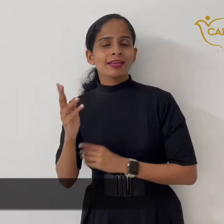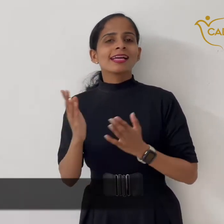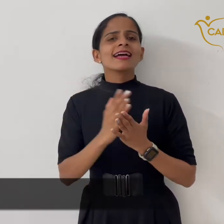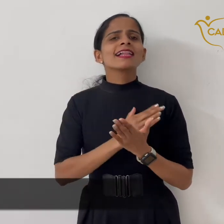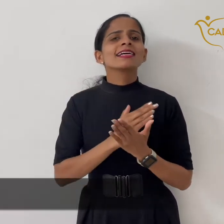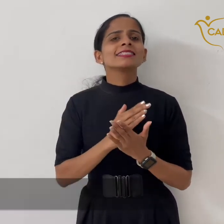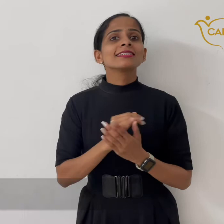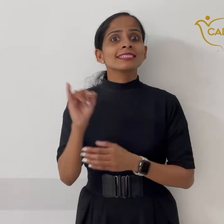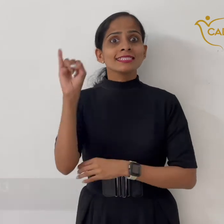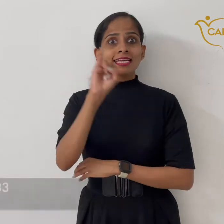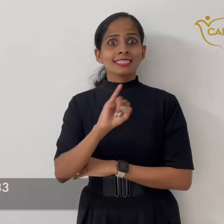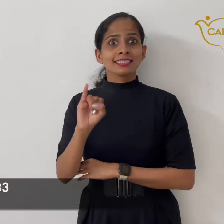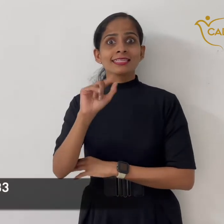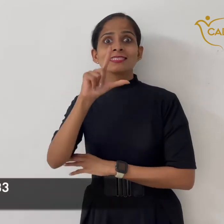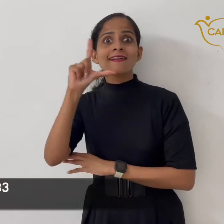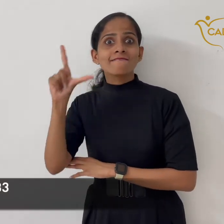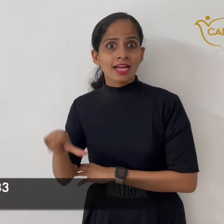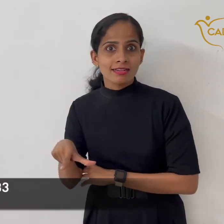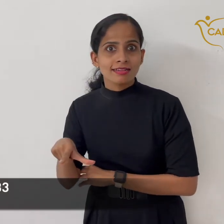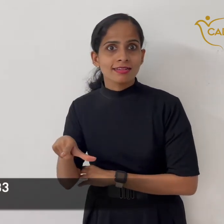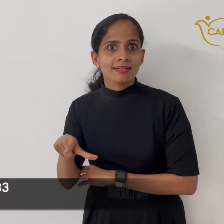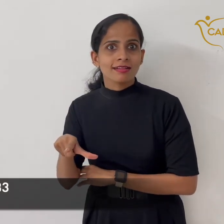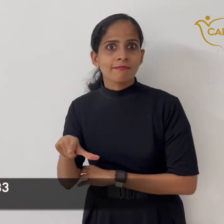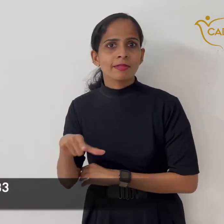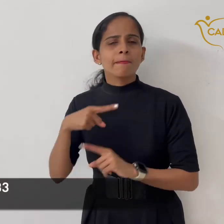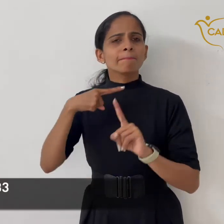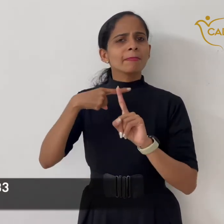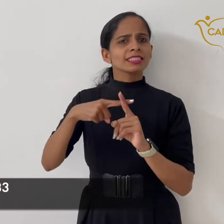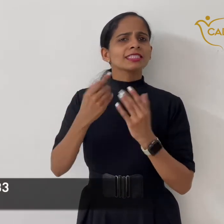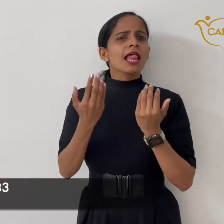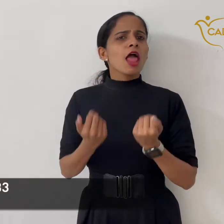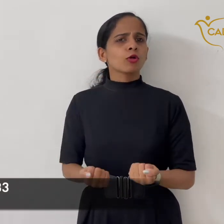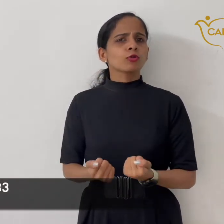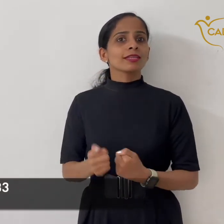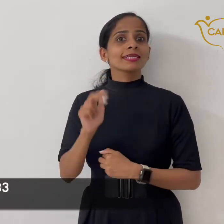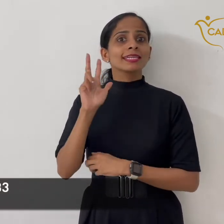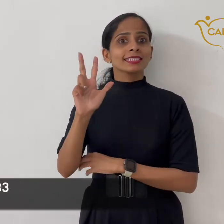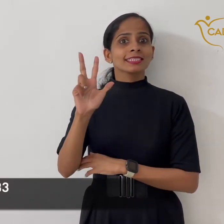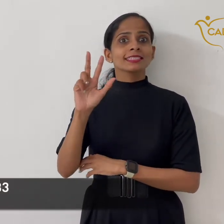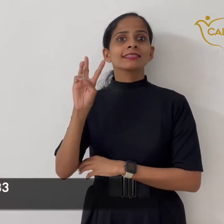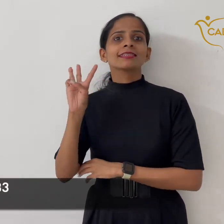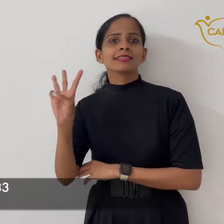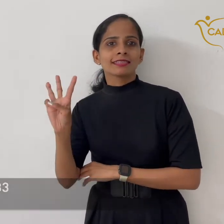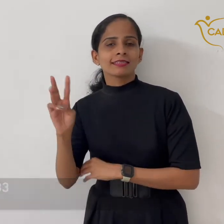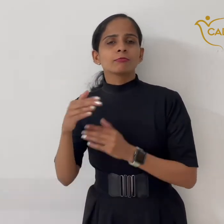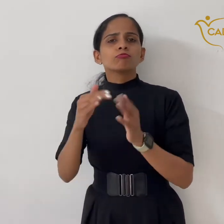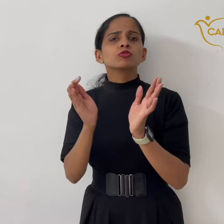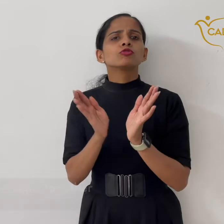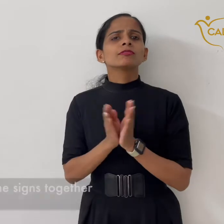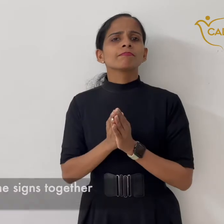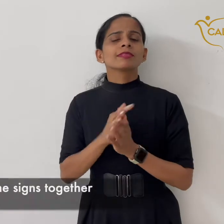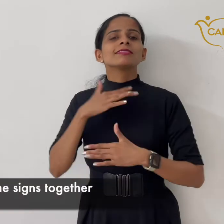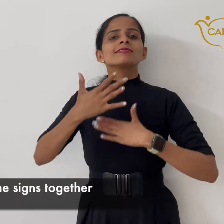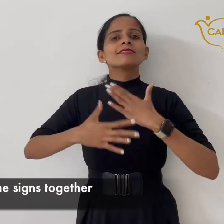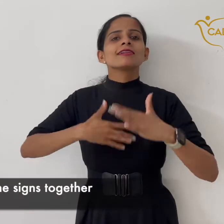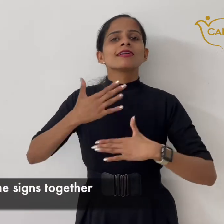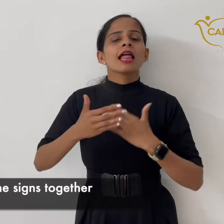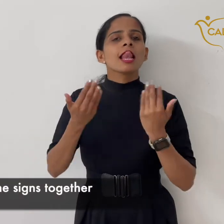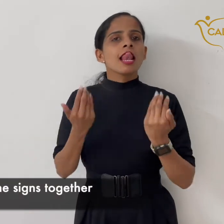and this lesson number 83 so let's practice all the